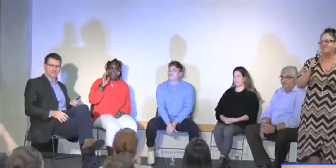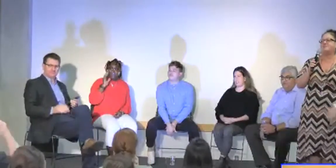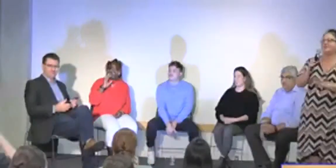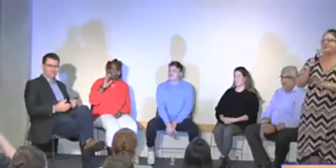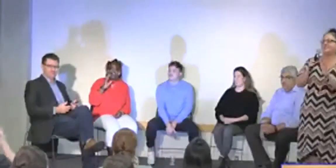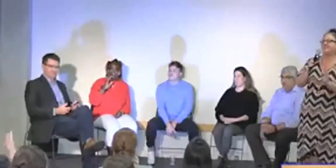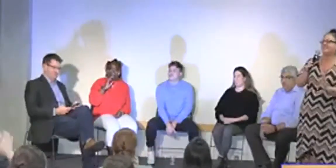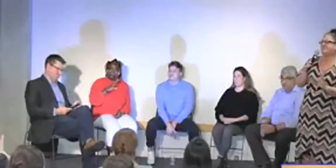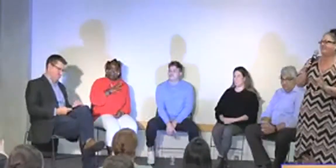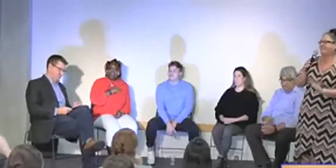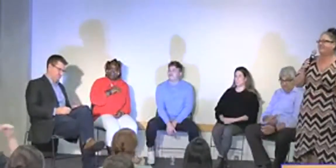very excited to be here.